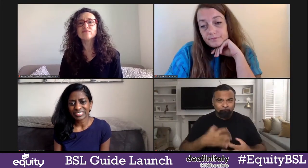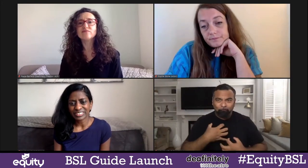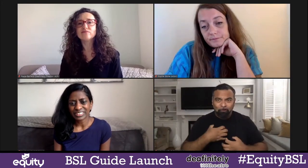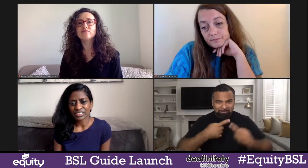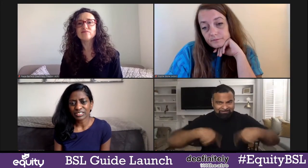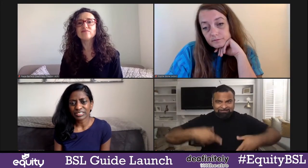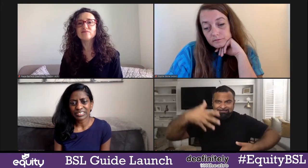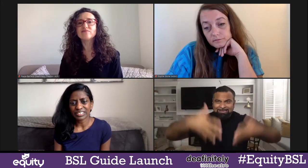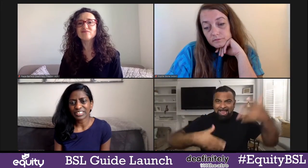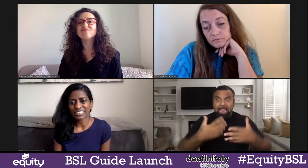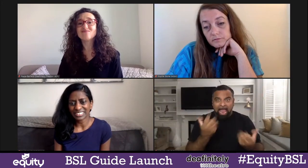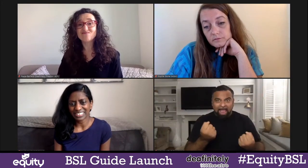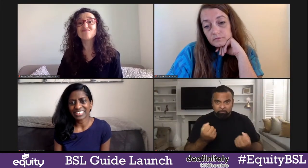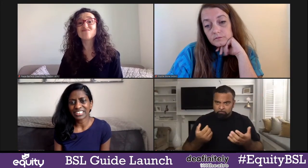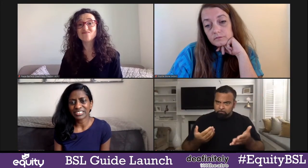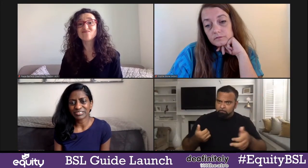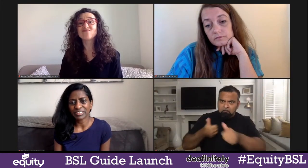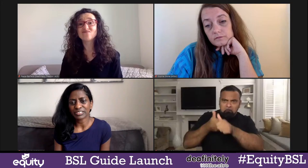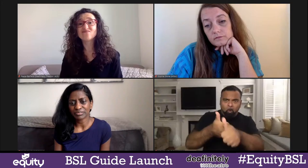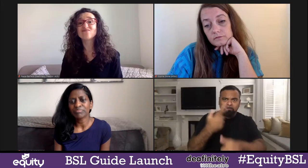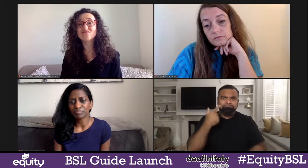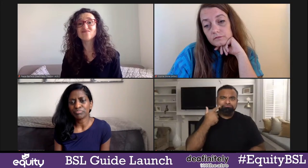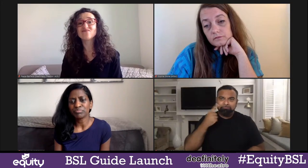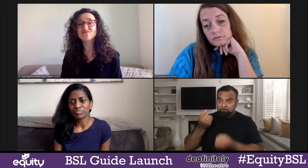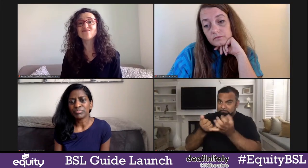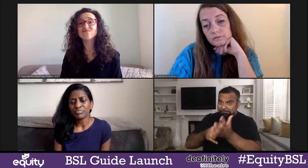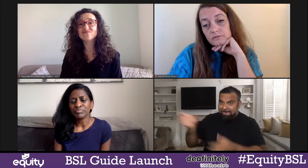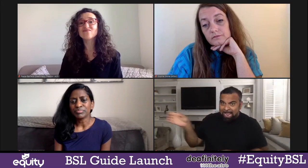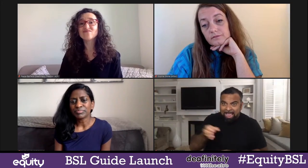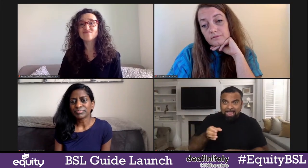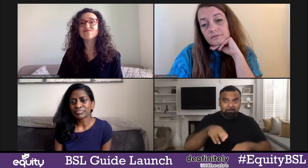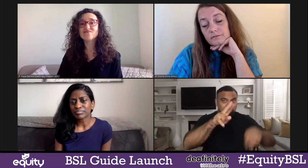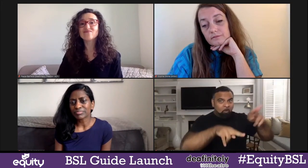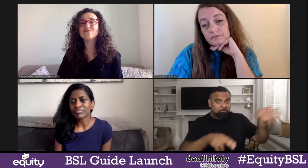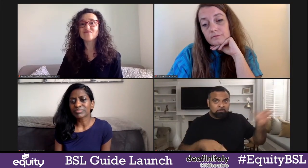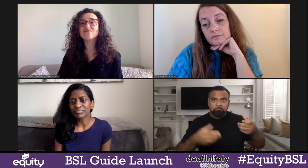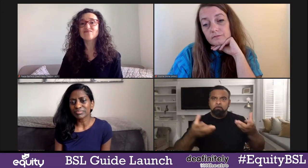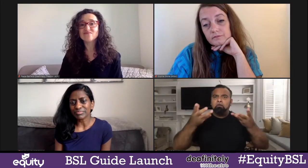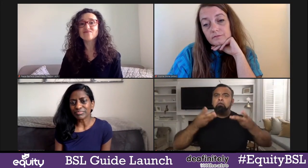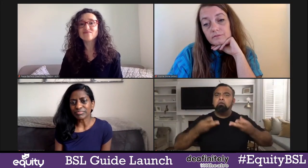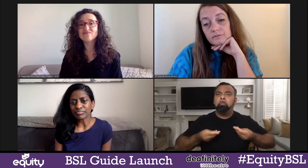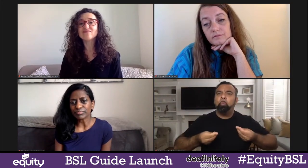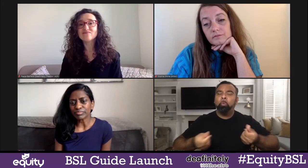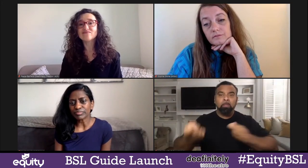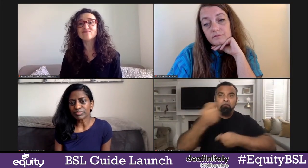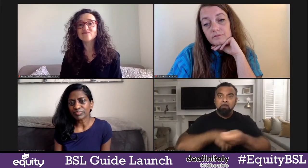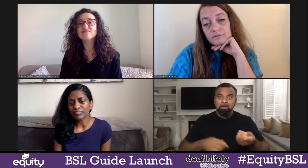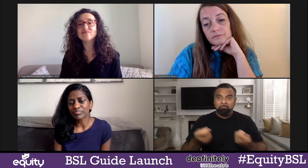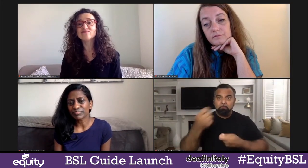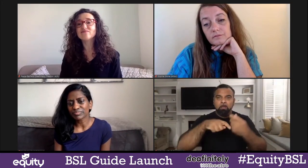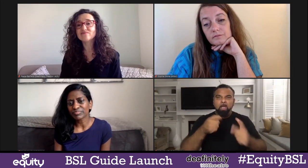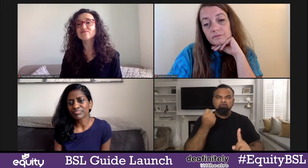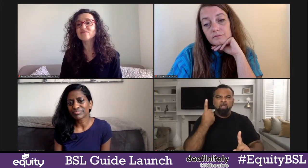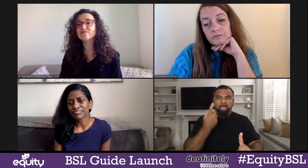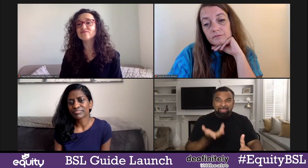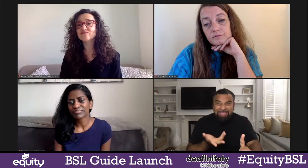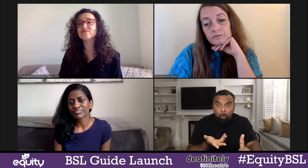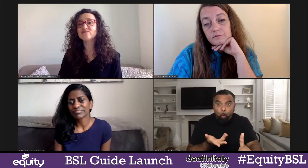going through that triad is a bit of a worry. It's stressful, but you know, you can do it. You can easily achieve